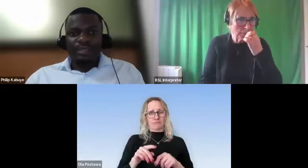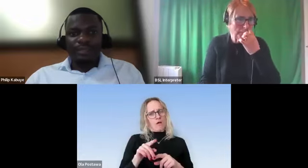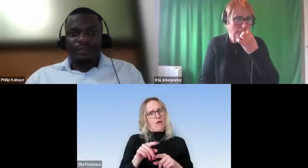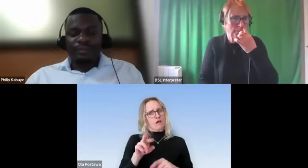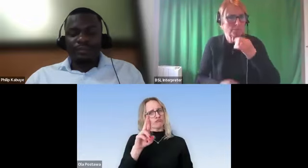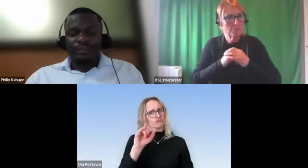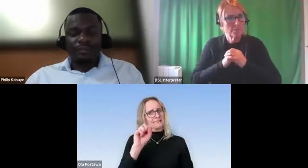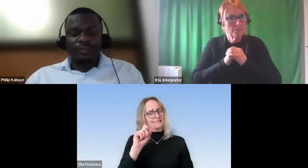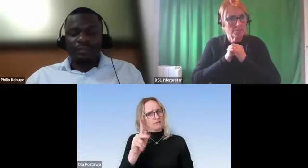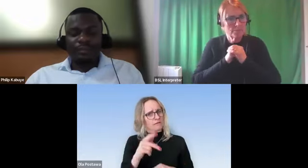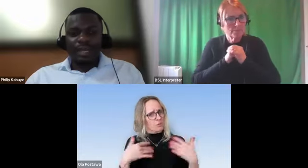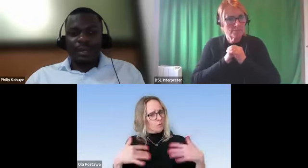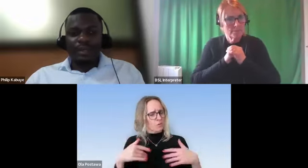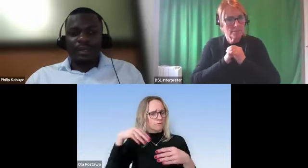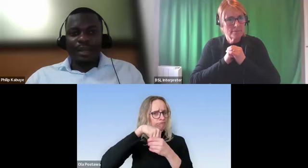And